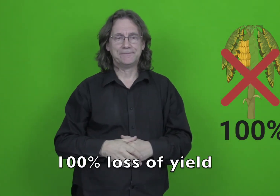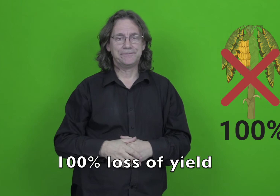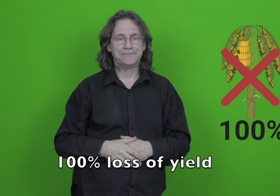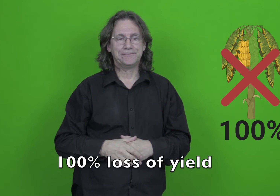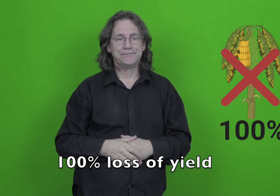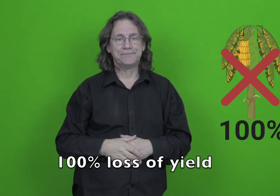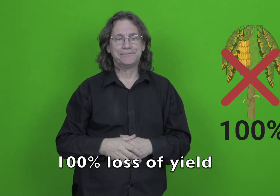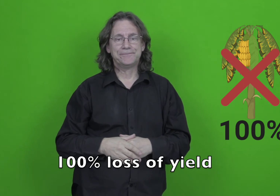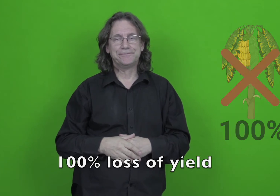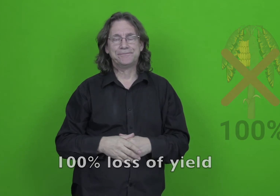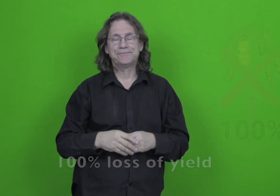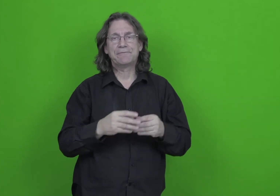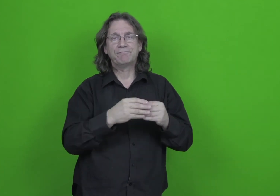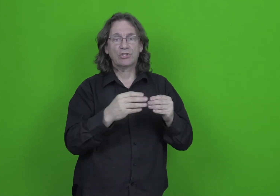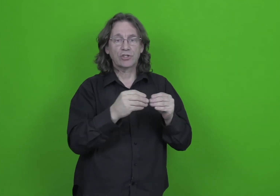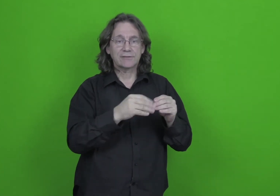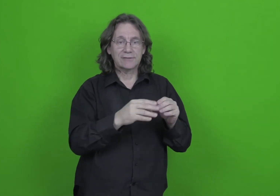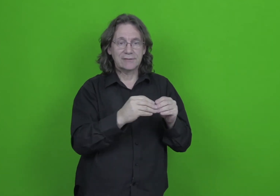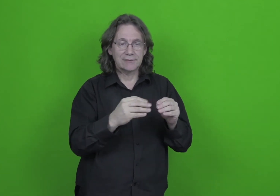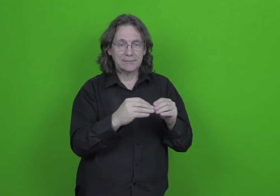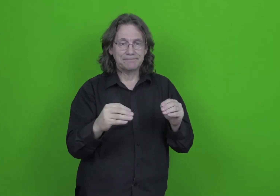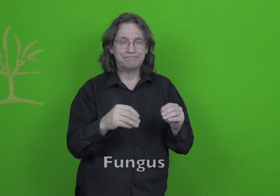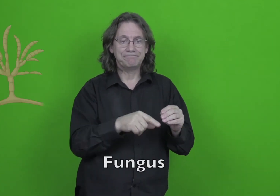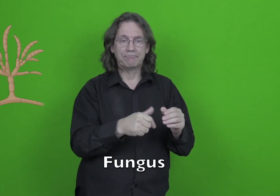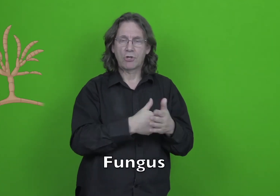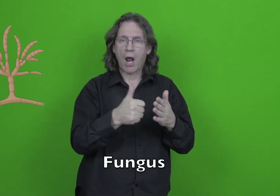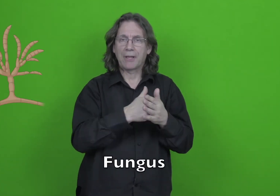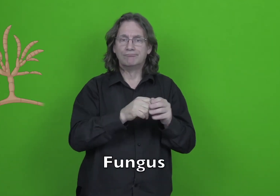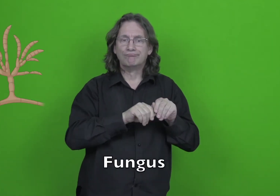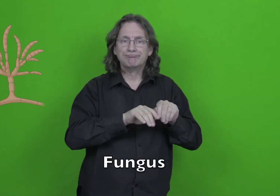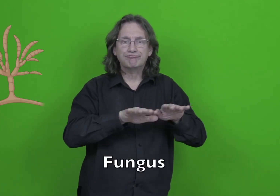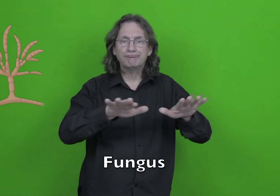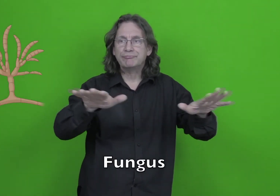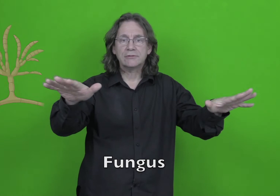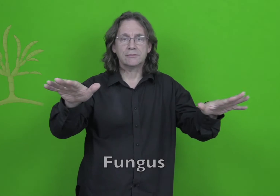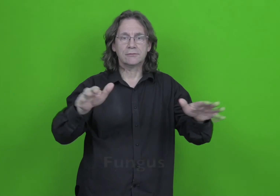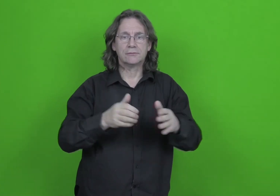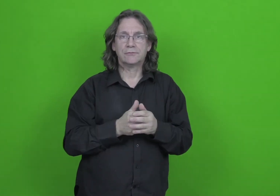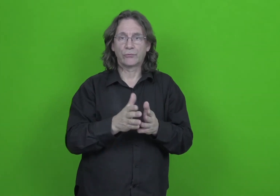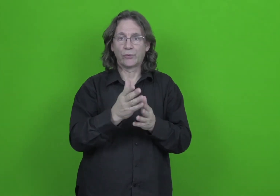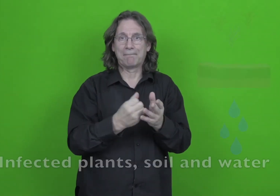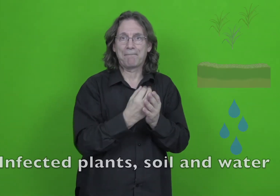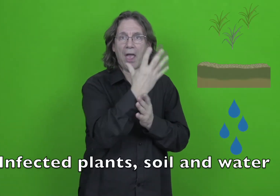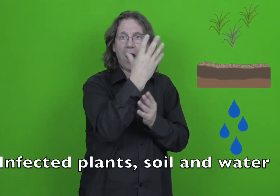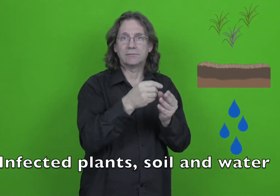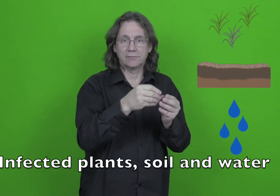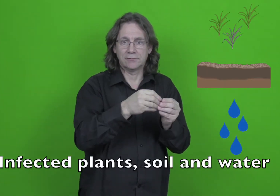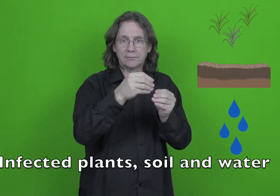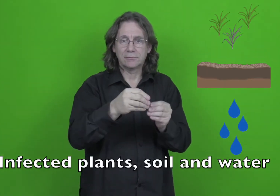there's 100% loss of yield. The Fusarium fungus is commonly spread through